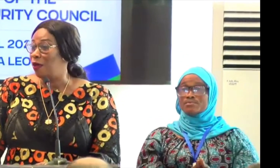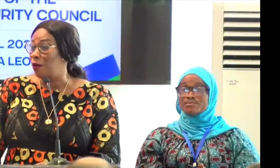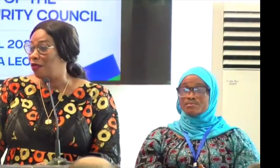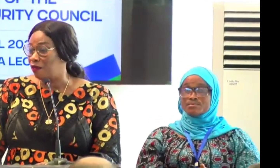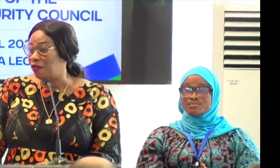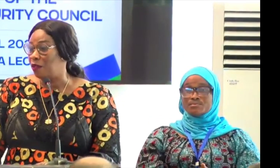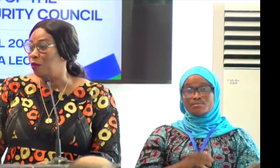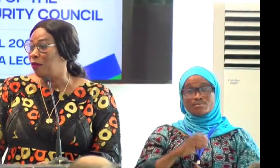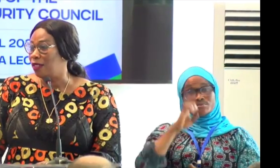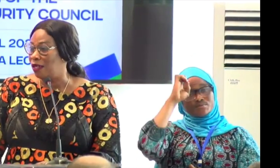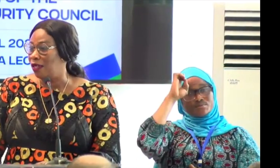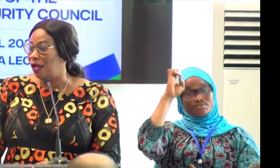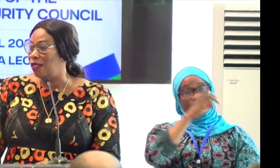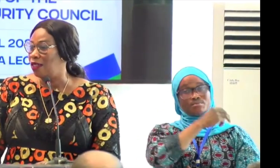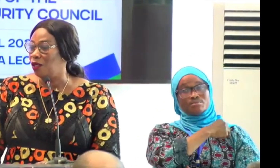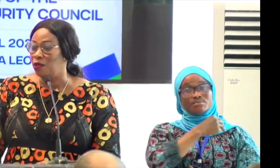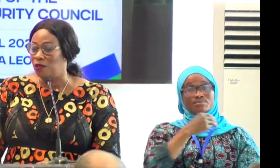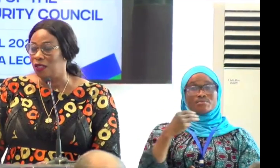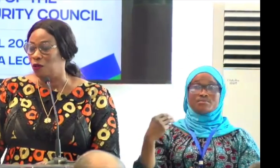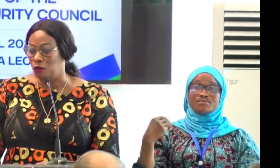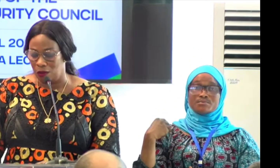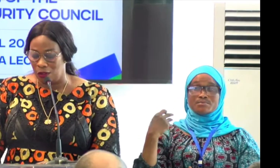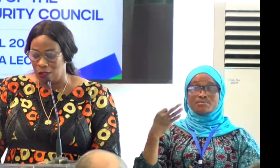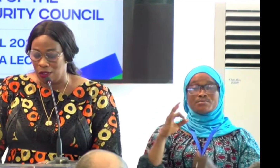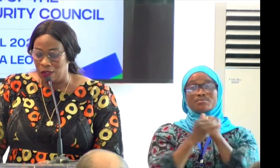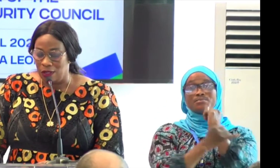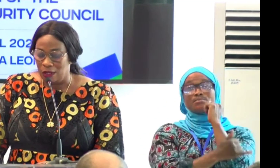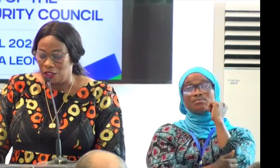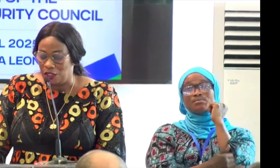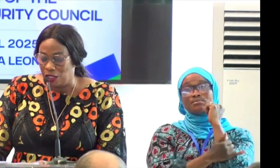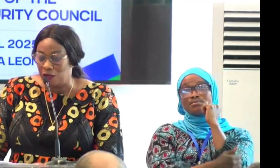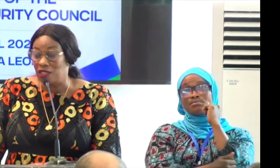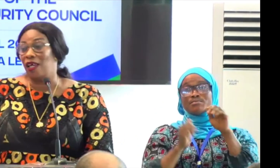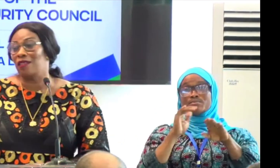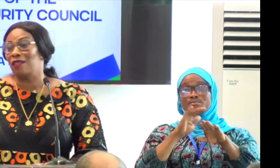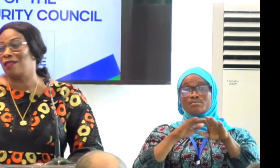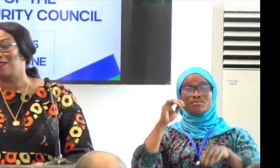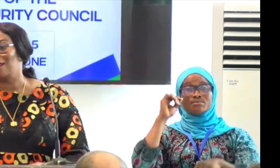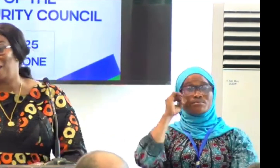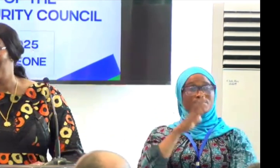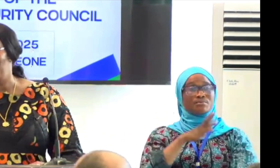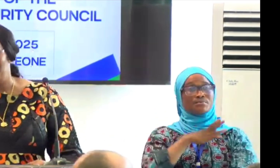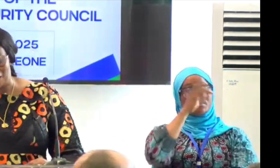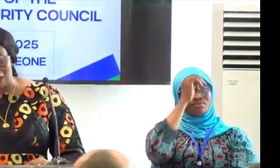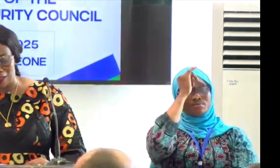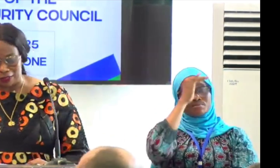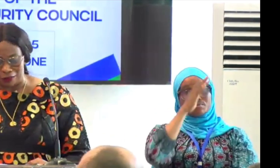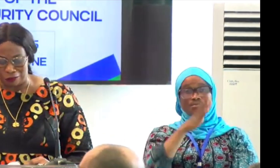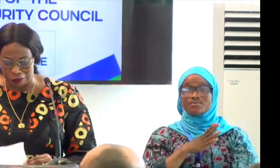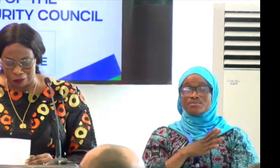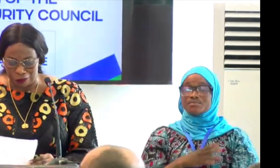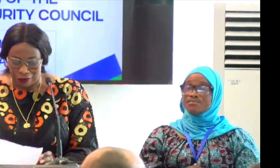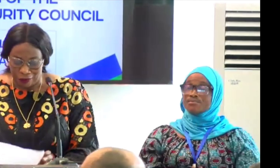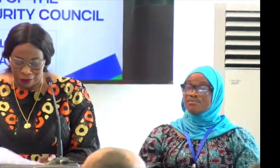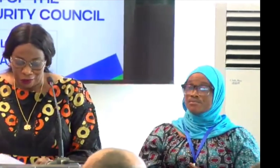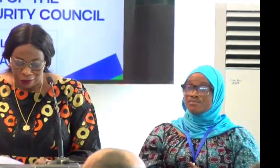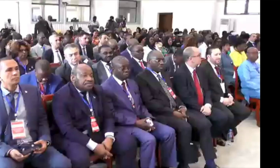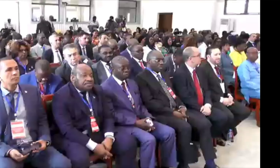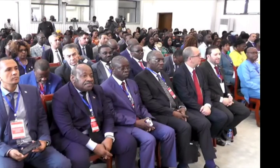Excellencies, members of the Diplomatic and Consular Corps, distinguished guests, ladies and gentlemen.